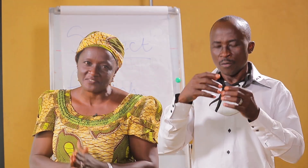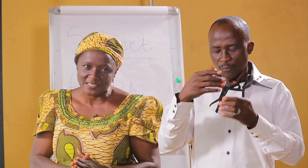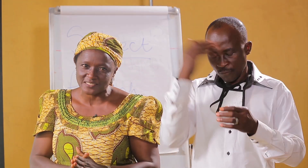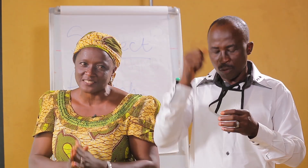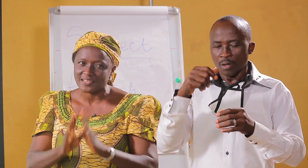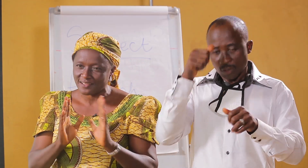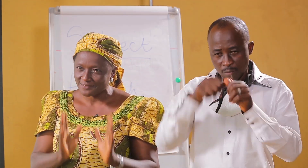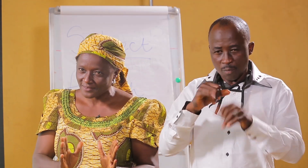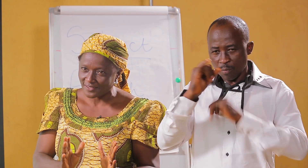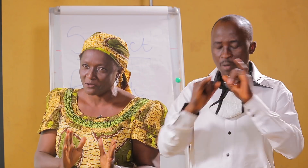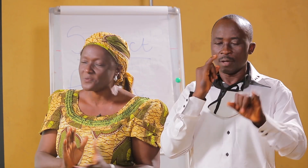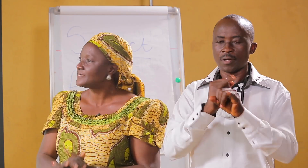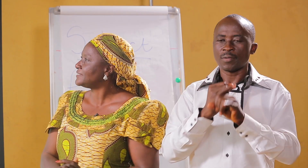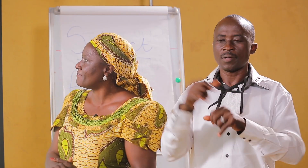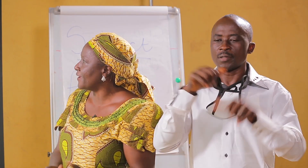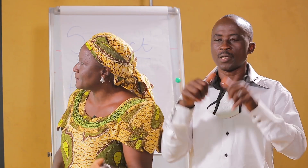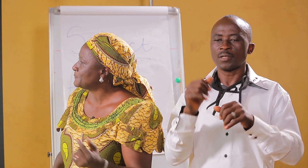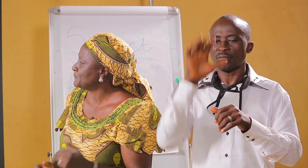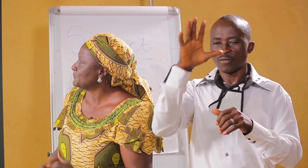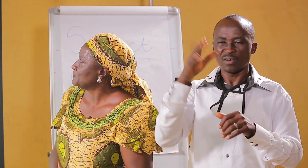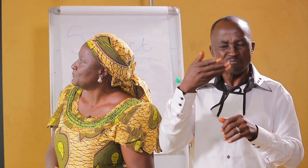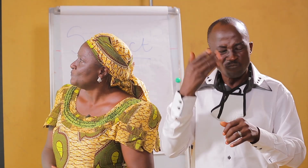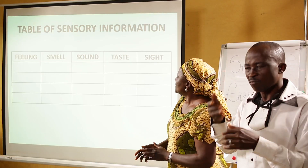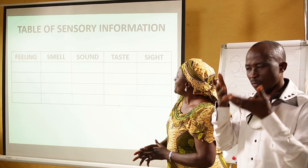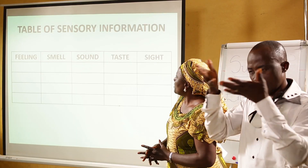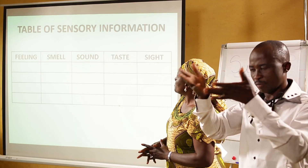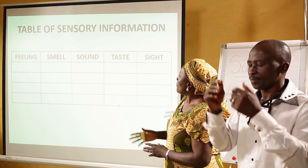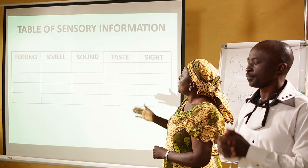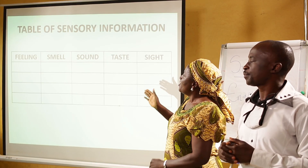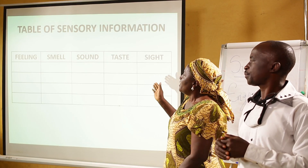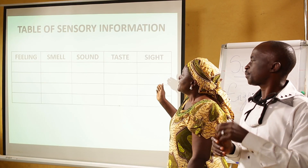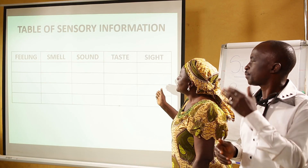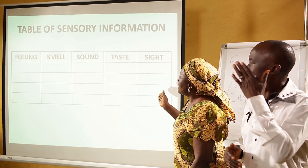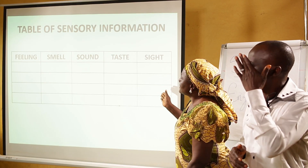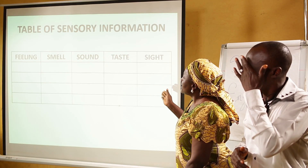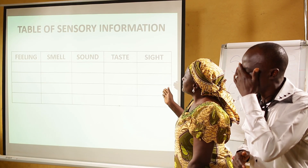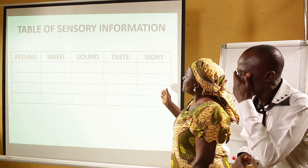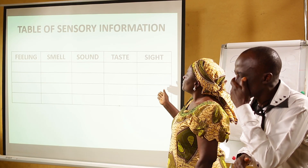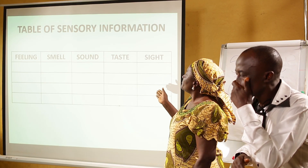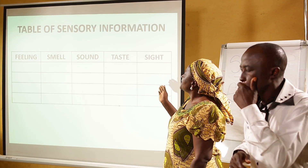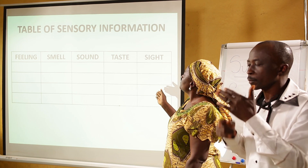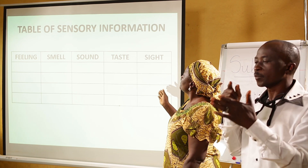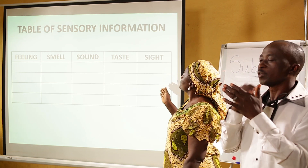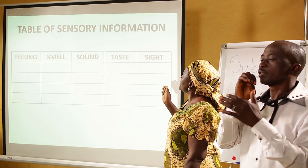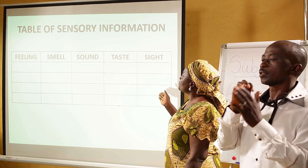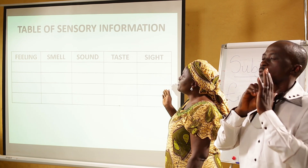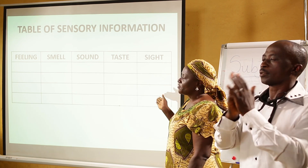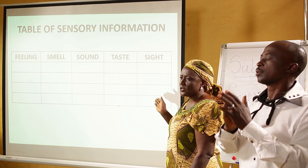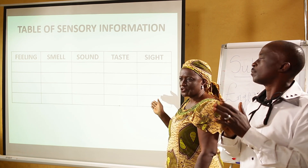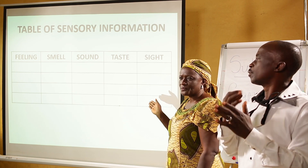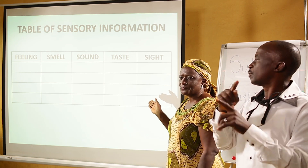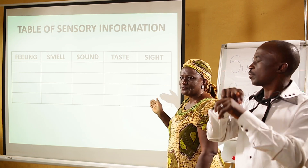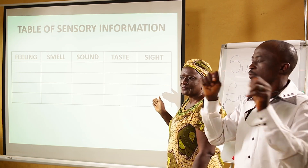The 5 senses are always stated there. Now, this is an example of a table for